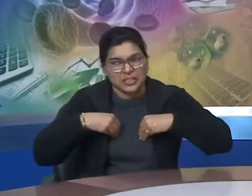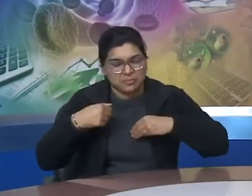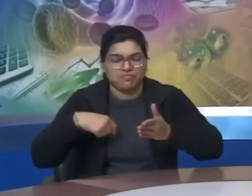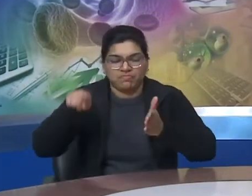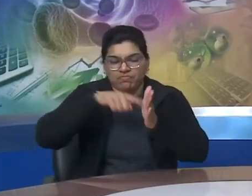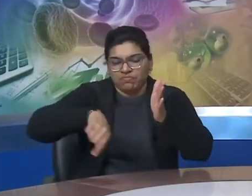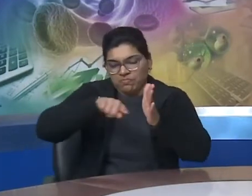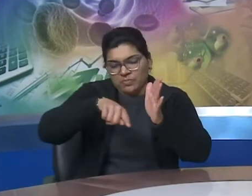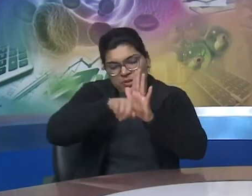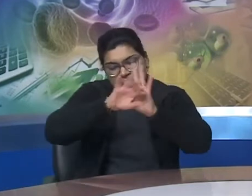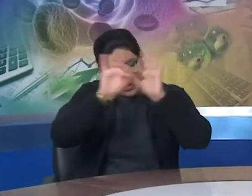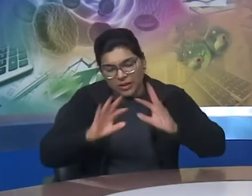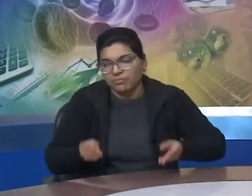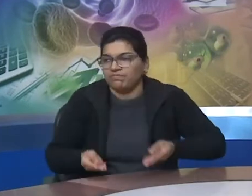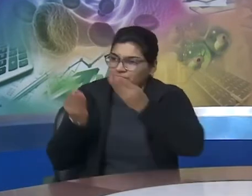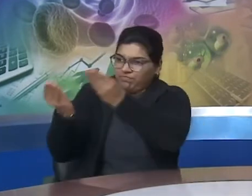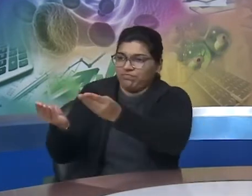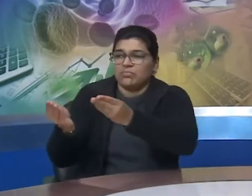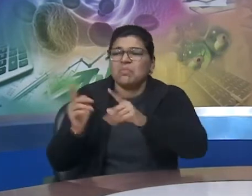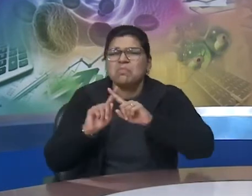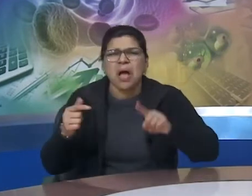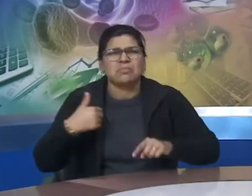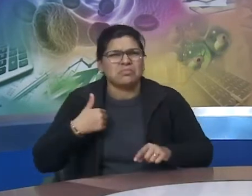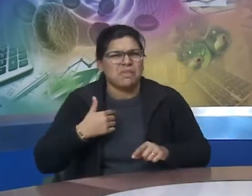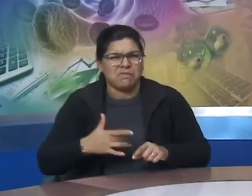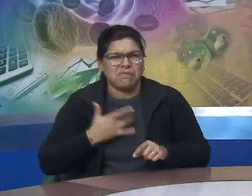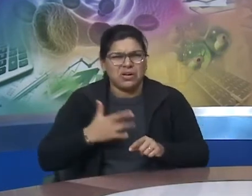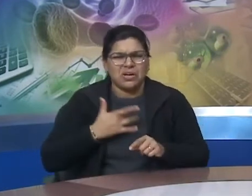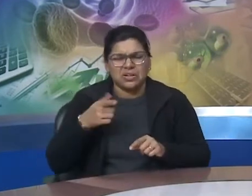to respect your magistracy,